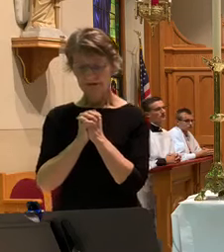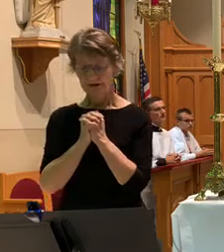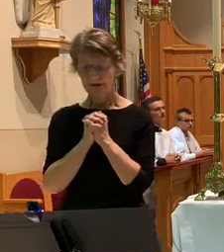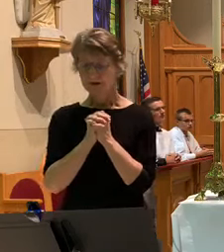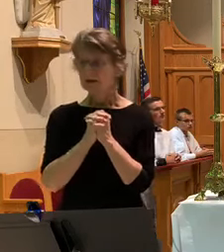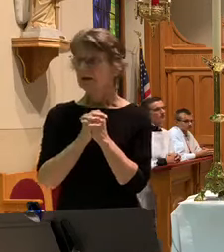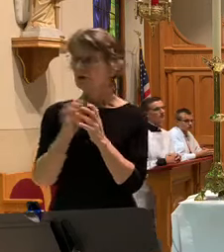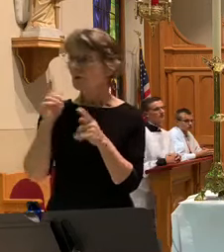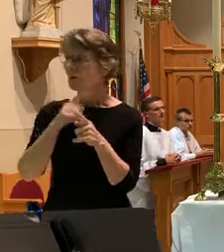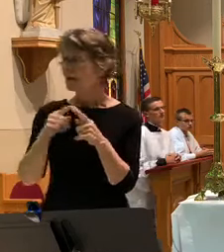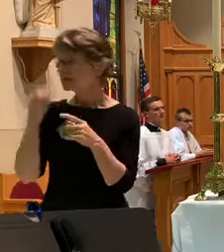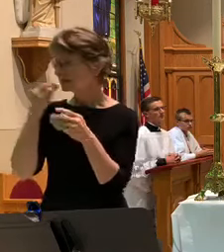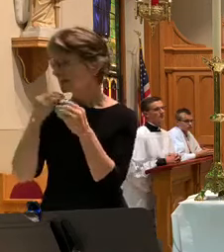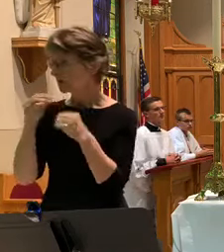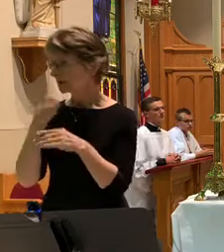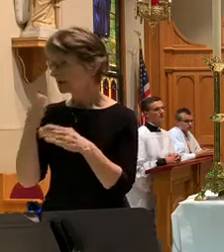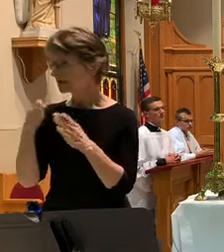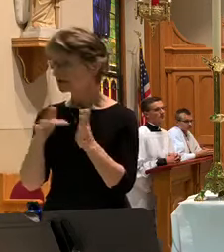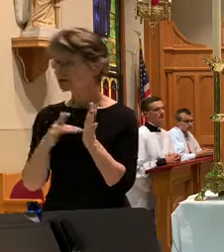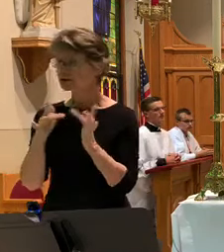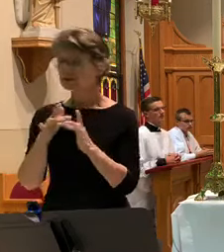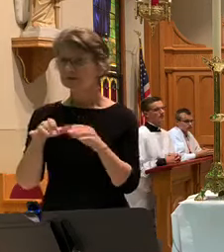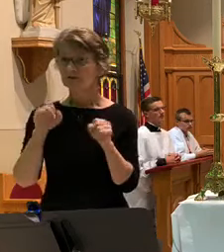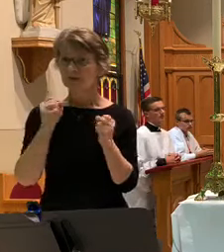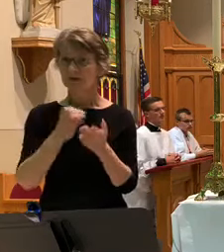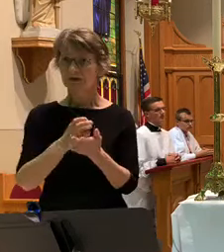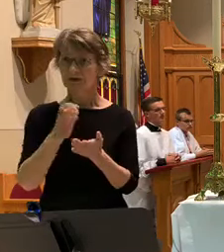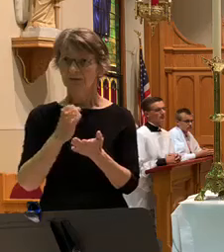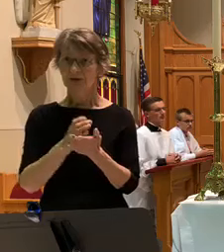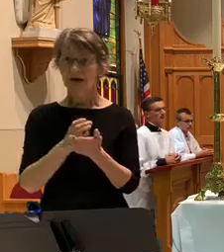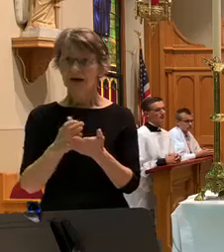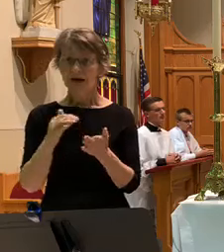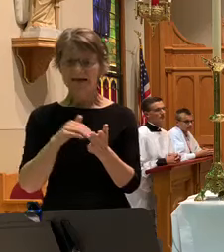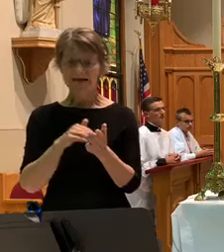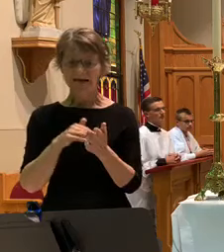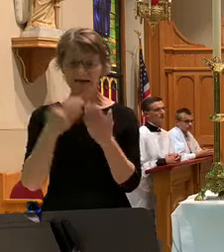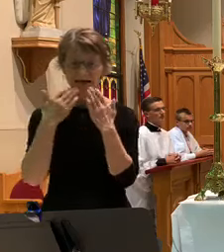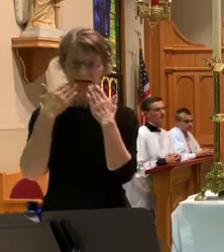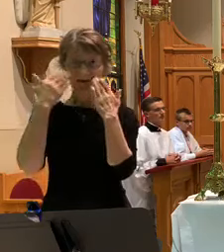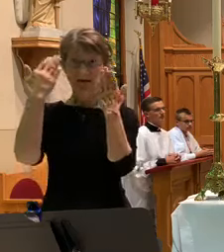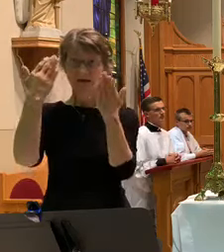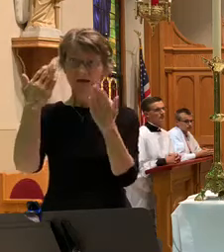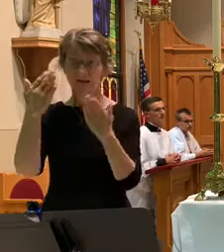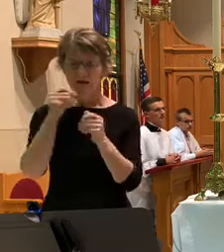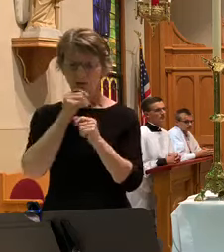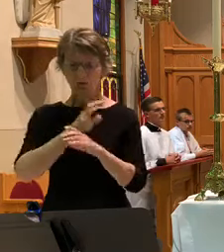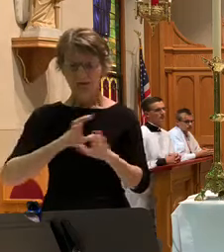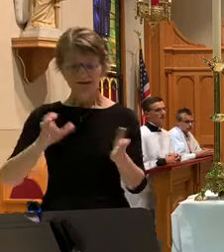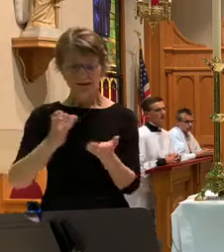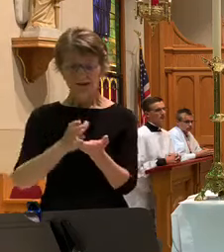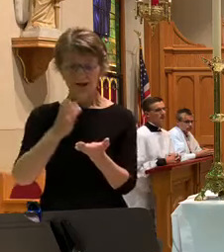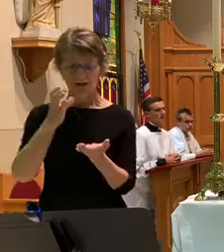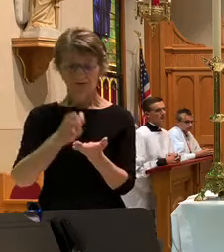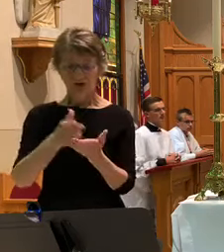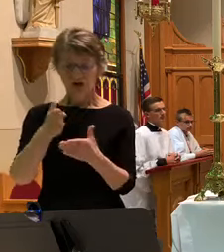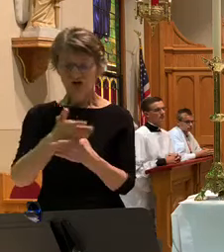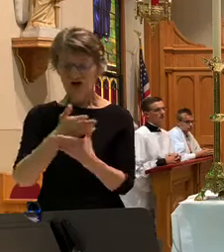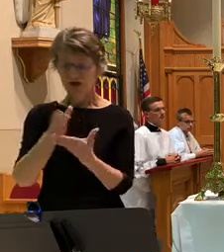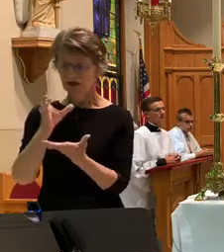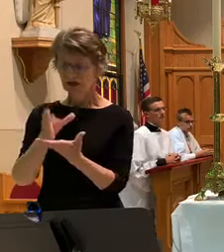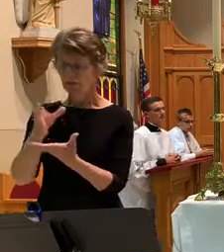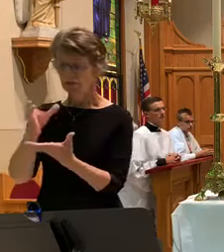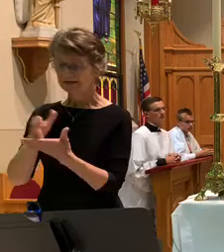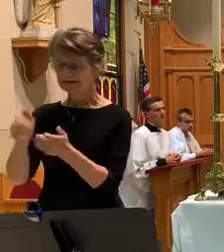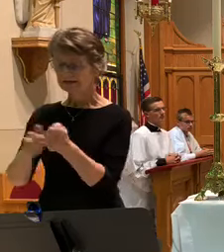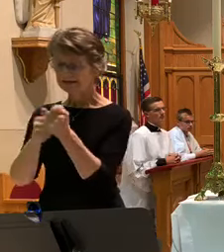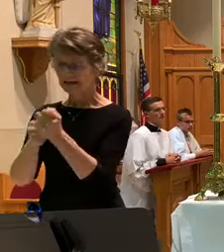In a similar way, when supper was ended, he took the chalice, and giving you thanks, he said the blessing and gave the chalice to